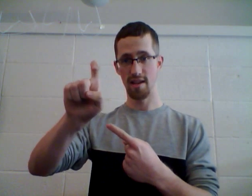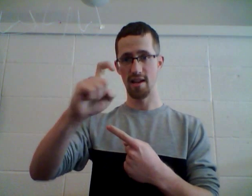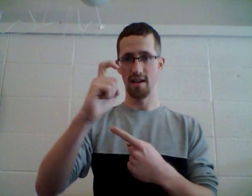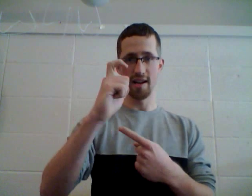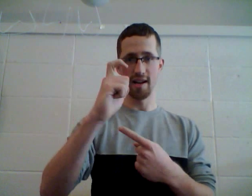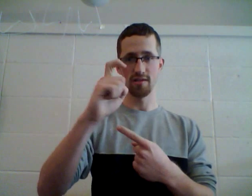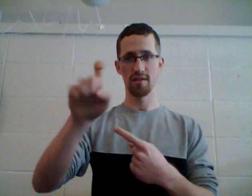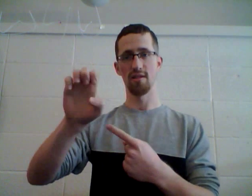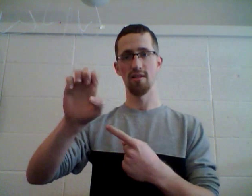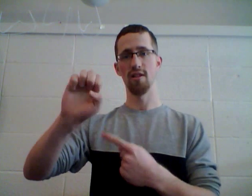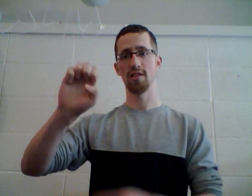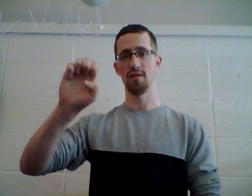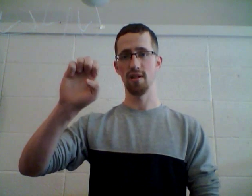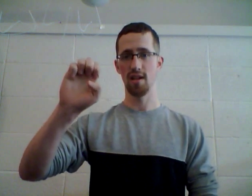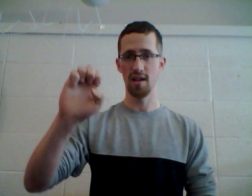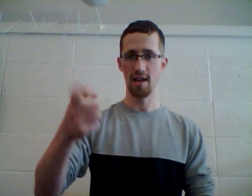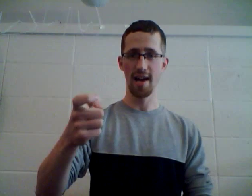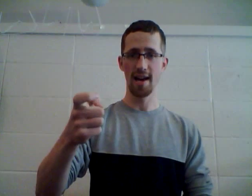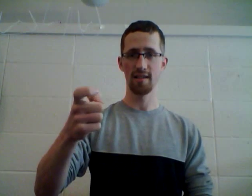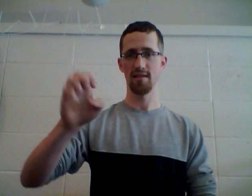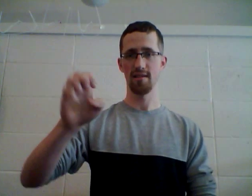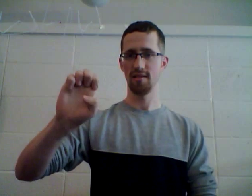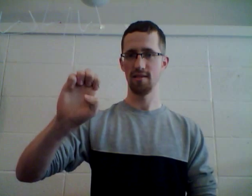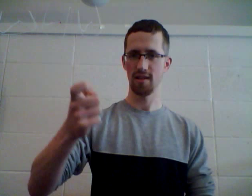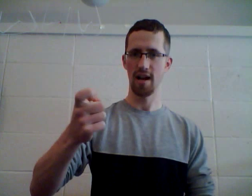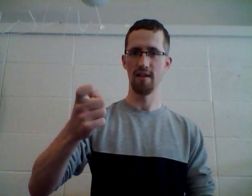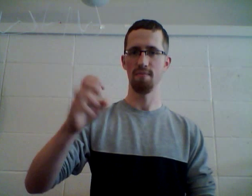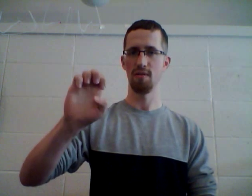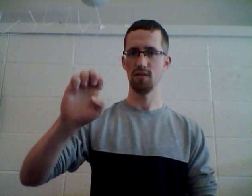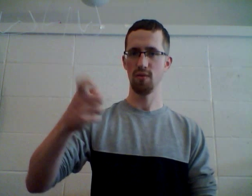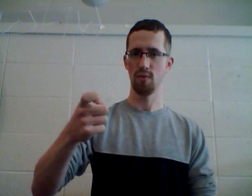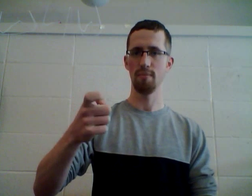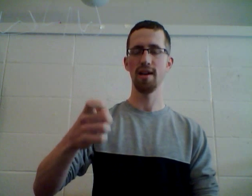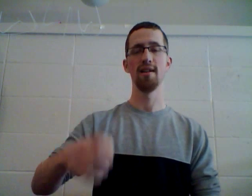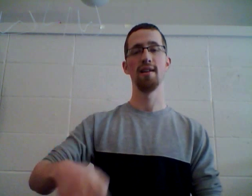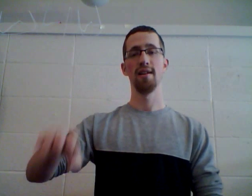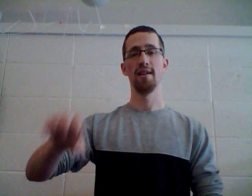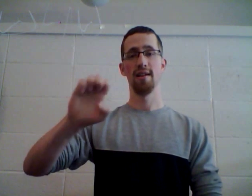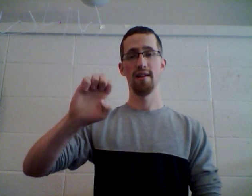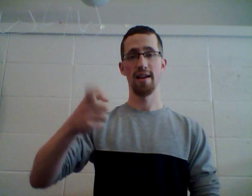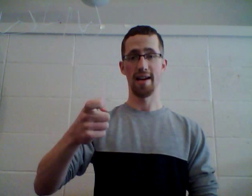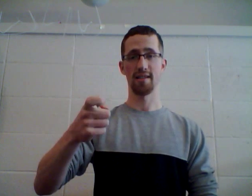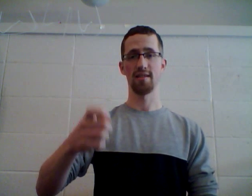then an X looks like a hook, so EX kind of pivots forward a bit. X.